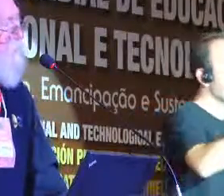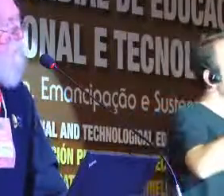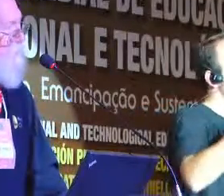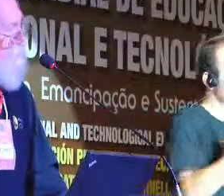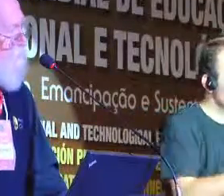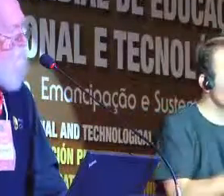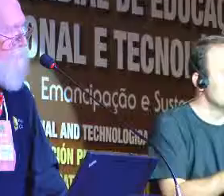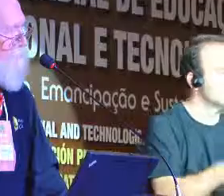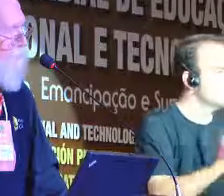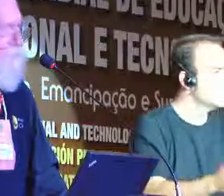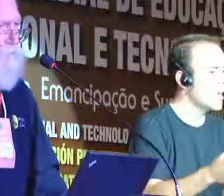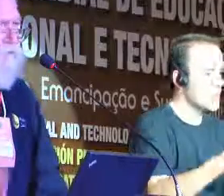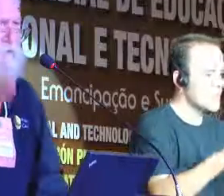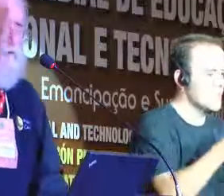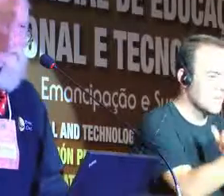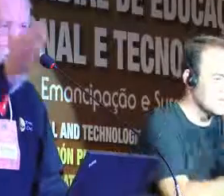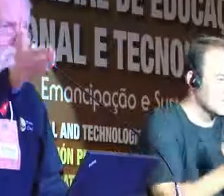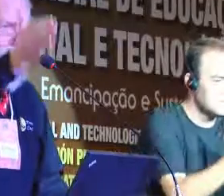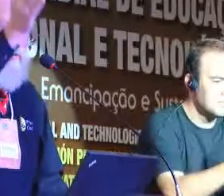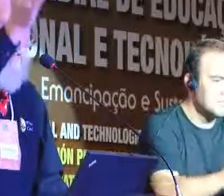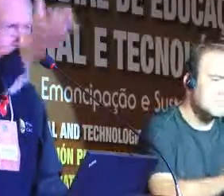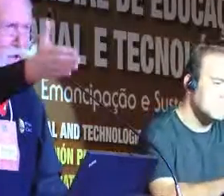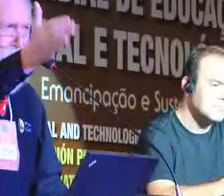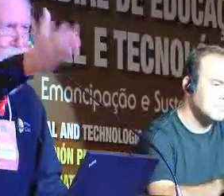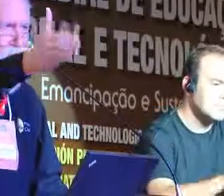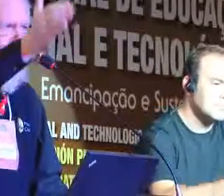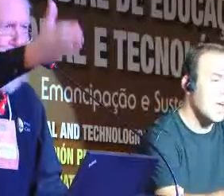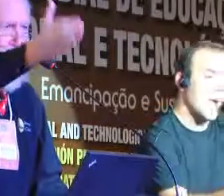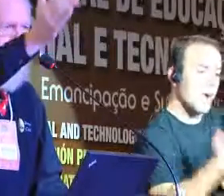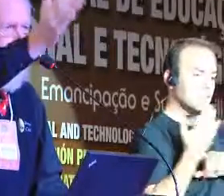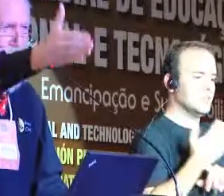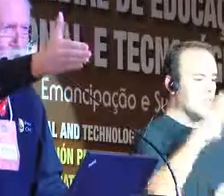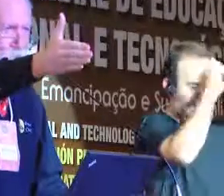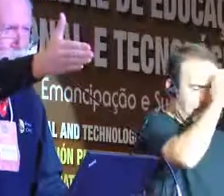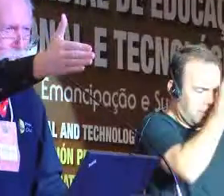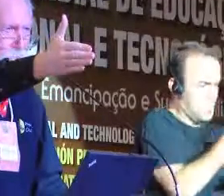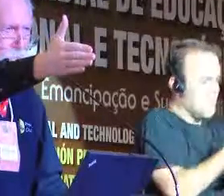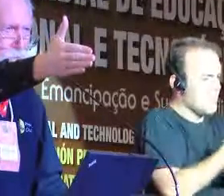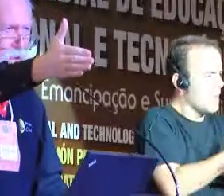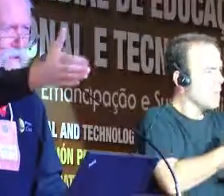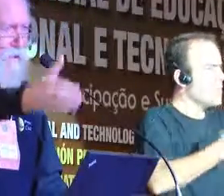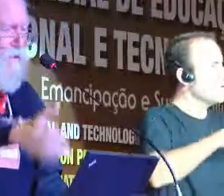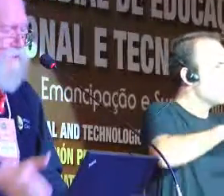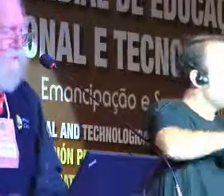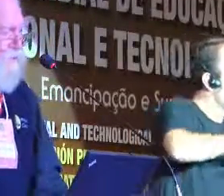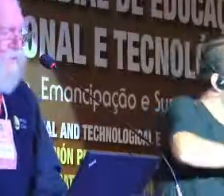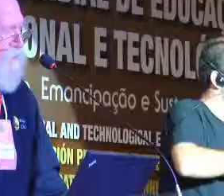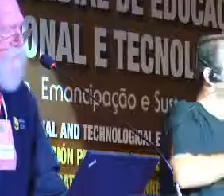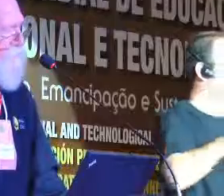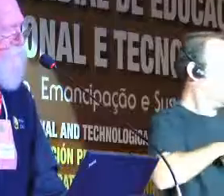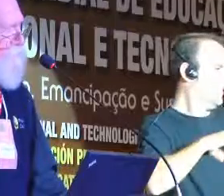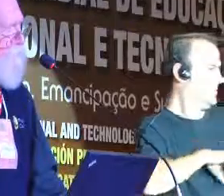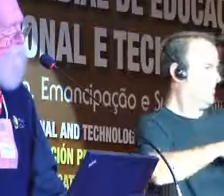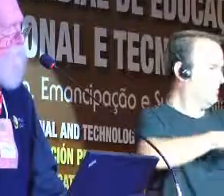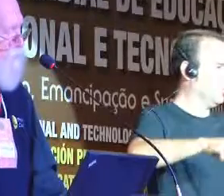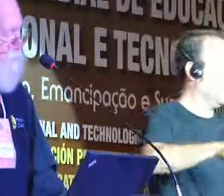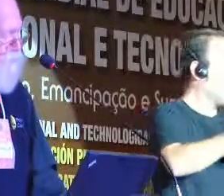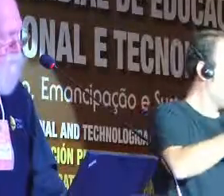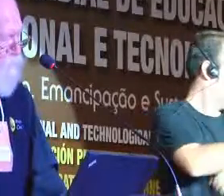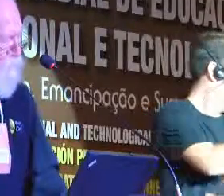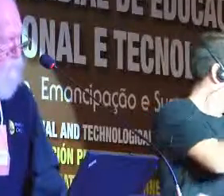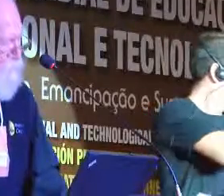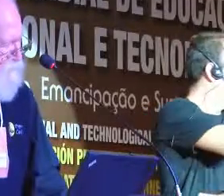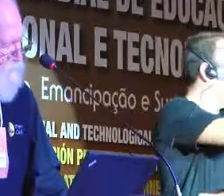And Poseidon Linux, which was developed right here in Brazil, is a